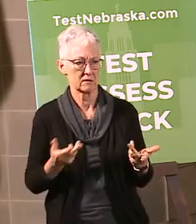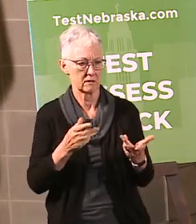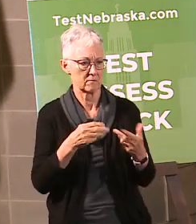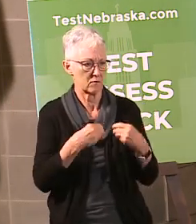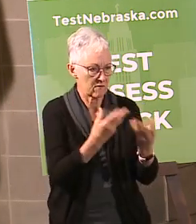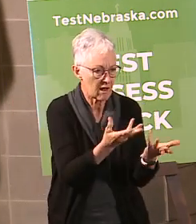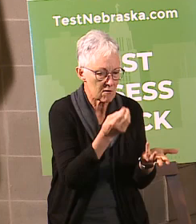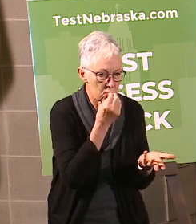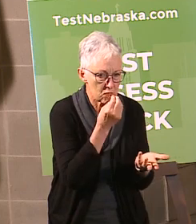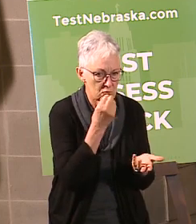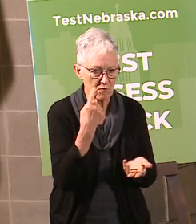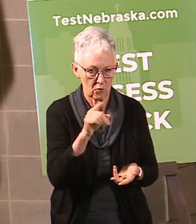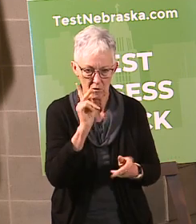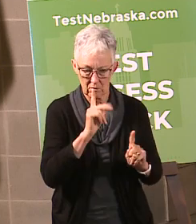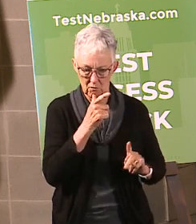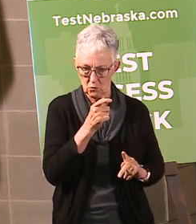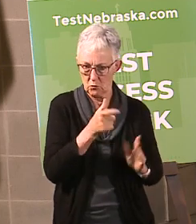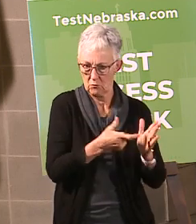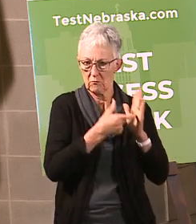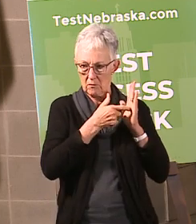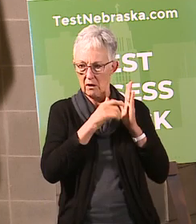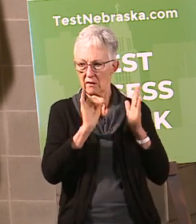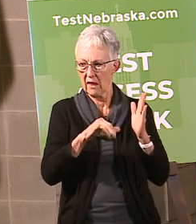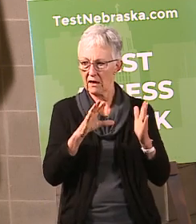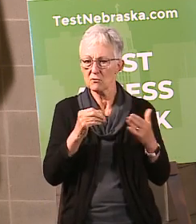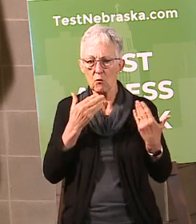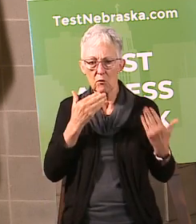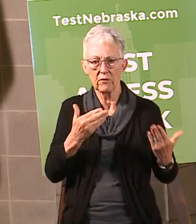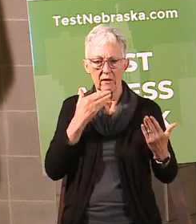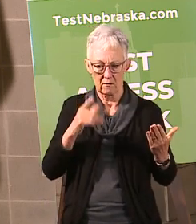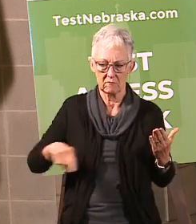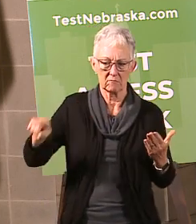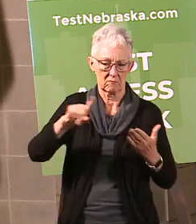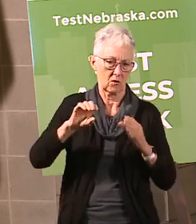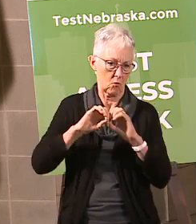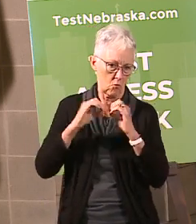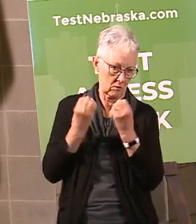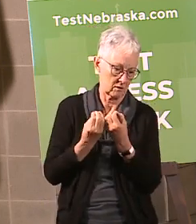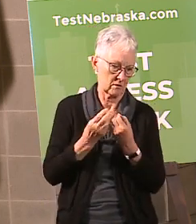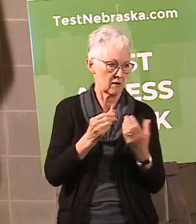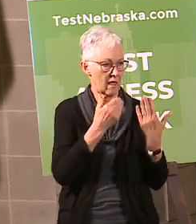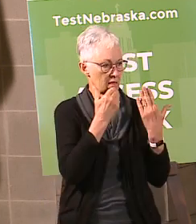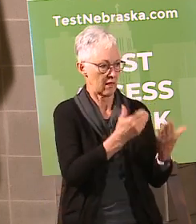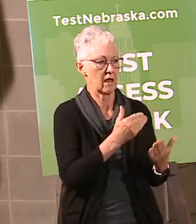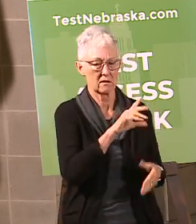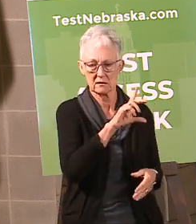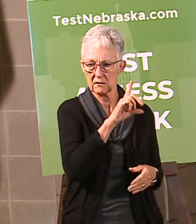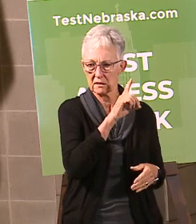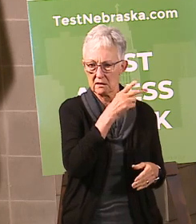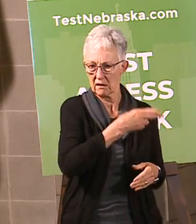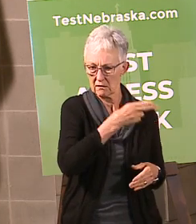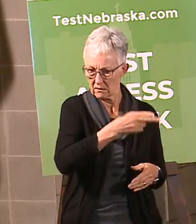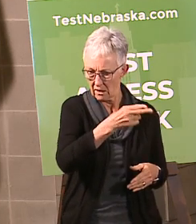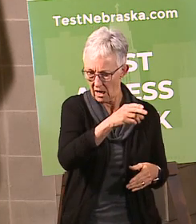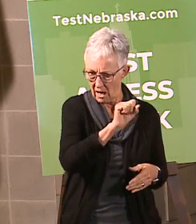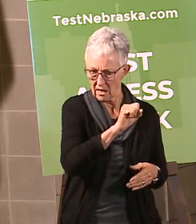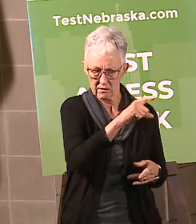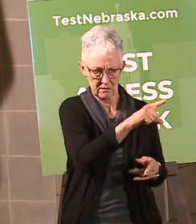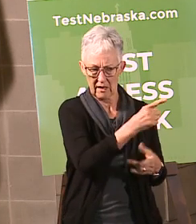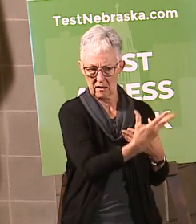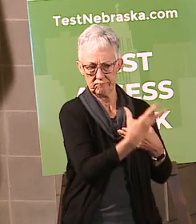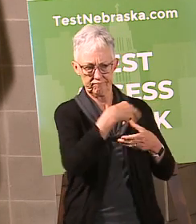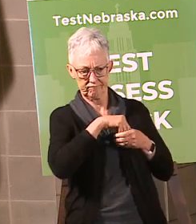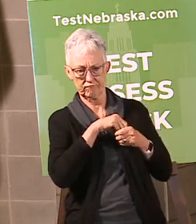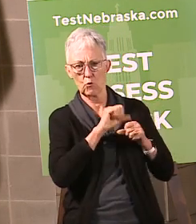want to thank these collaboratives and all their partners. I also want to thank DHHS for being so responsive. Their leadership, work,